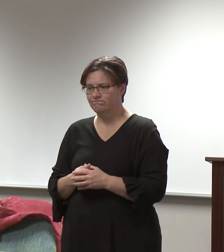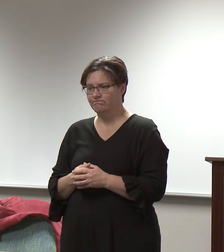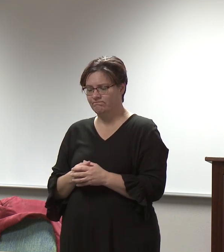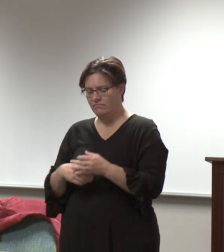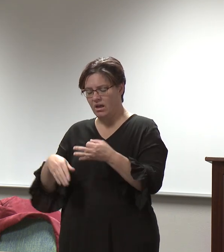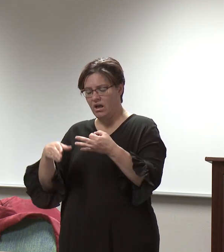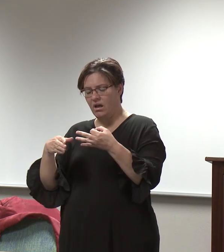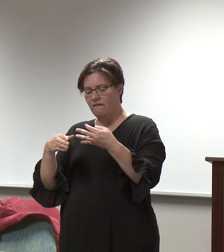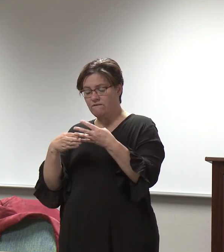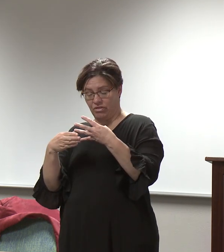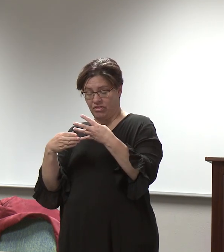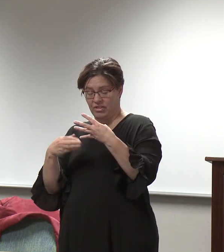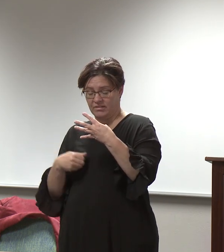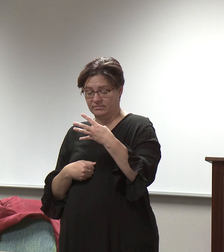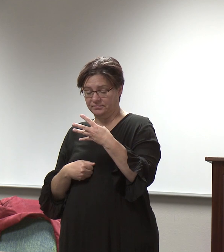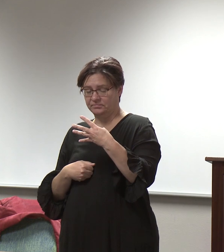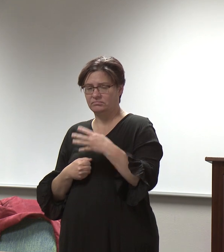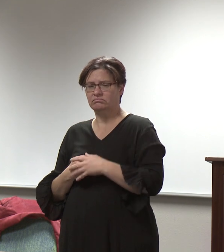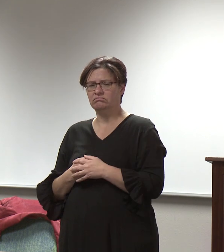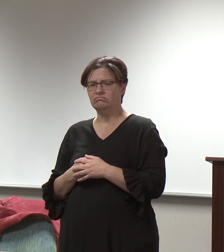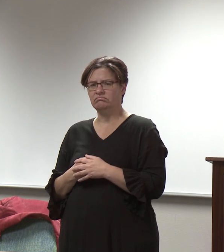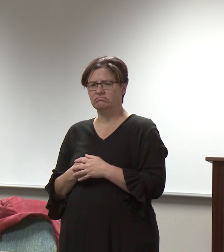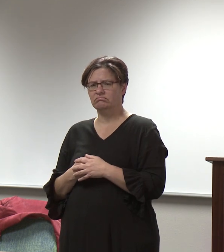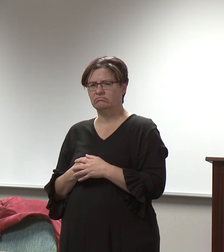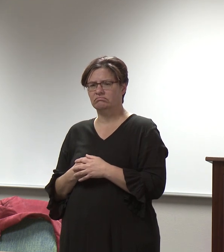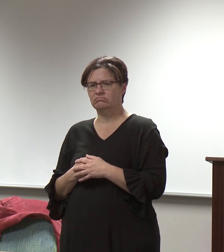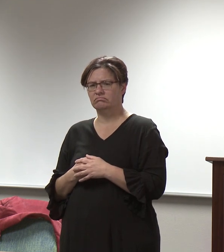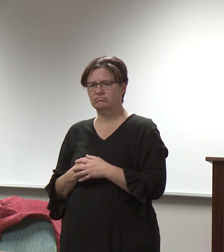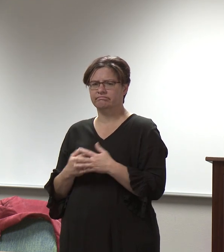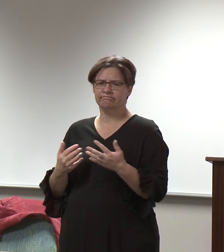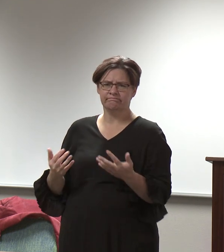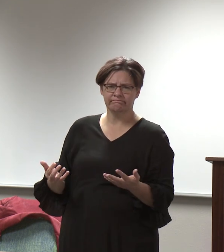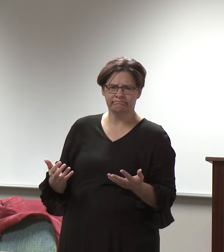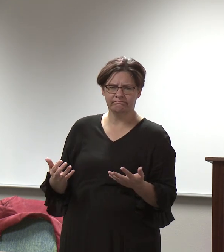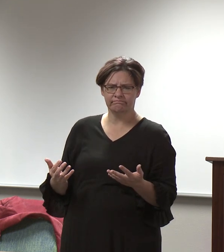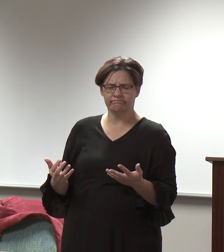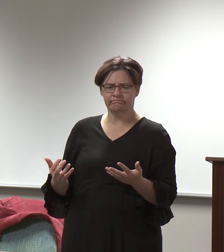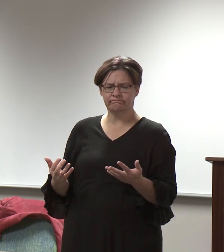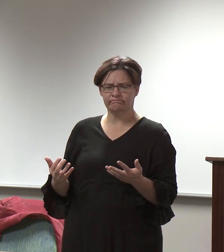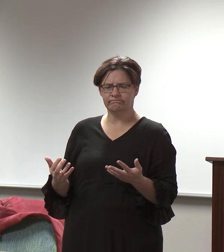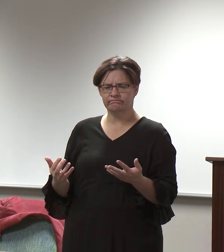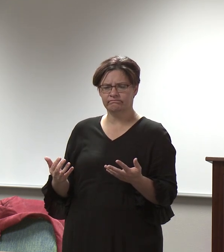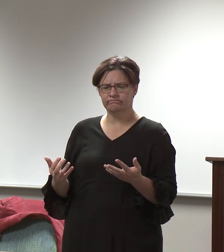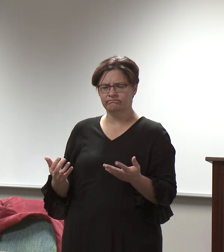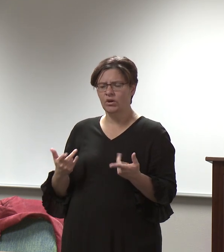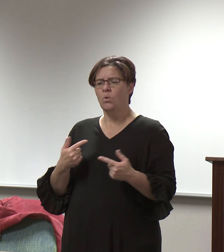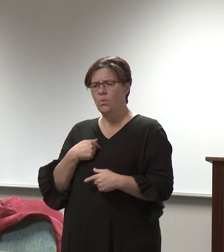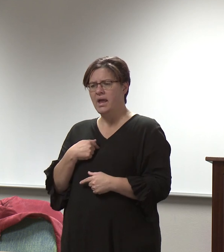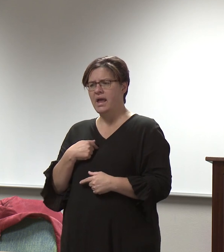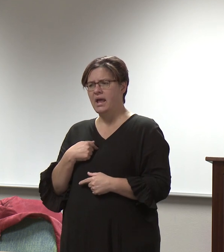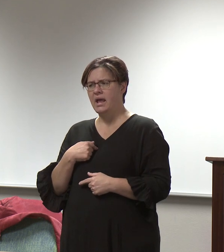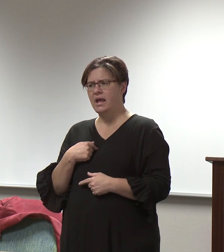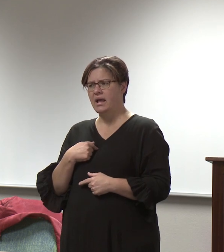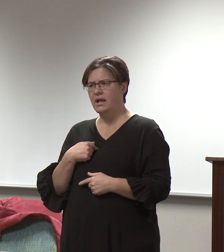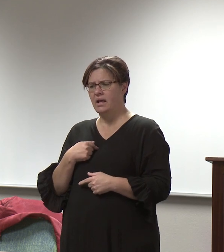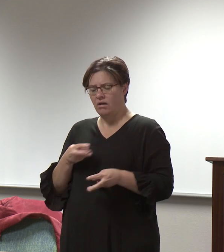general idea is that we should be aware of the fact that we have a temptation in this kind